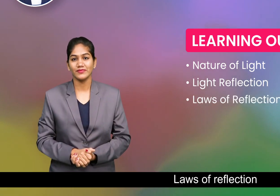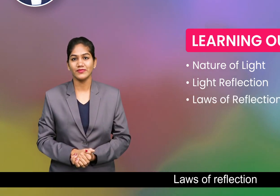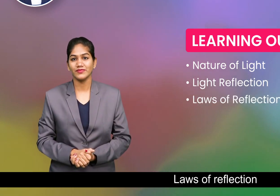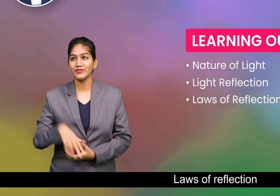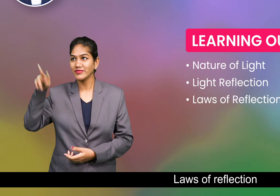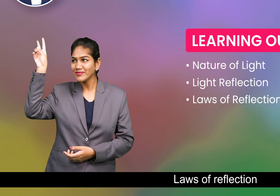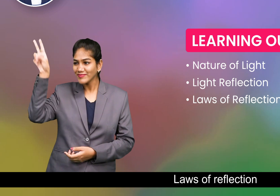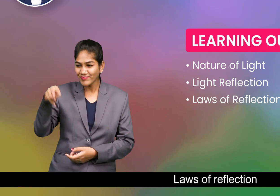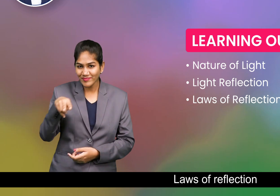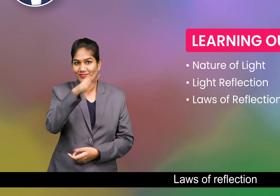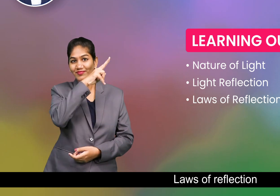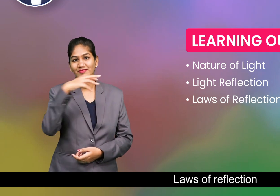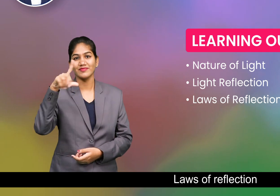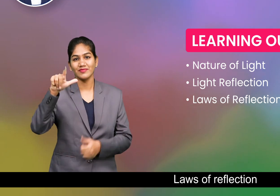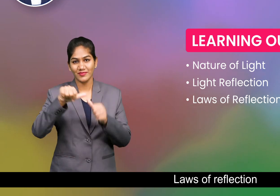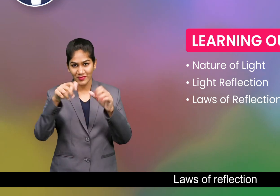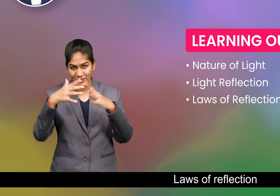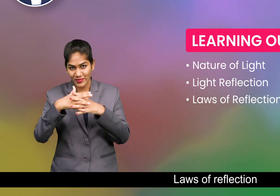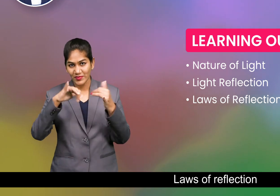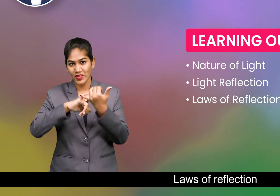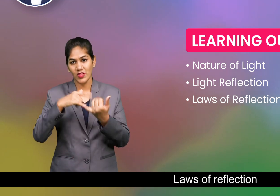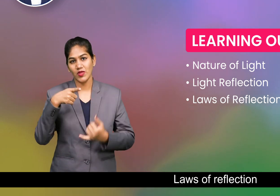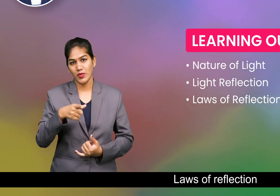laws of reflection,